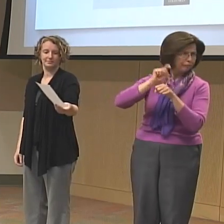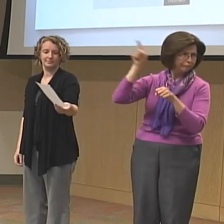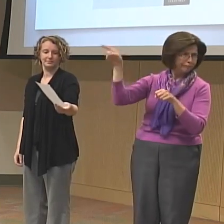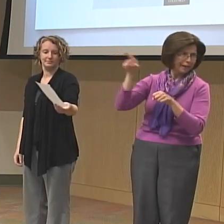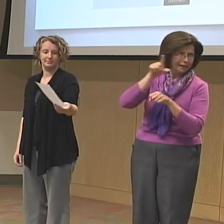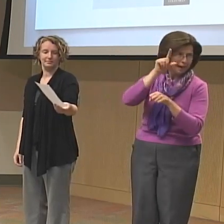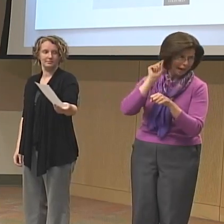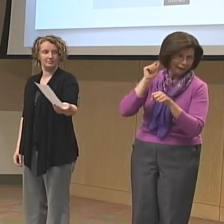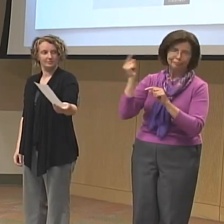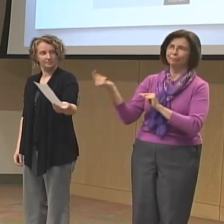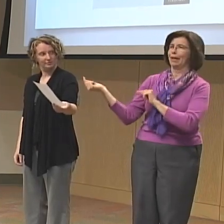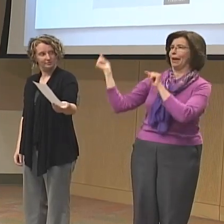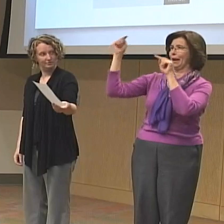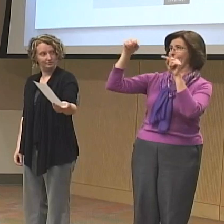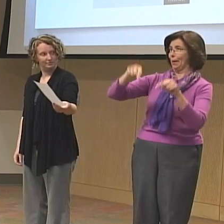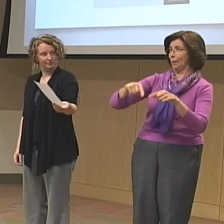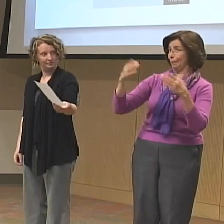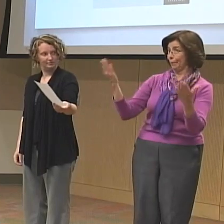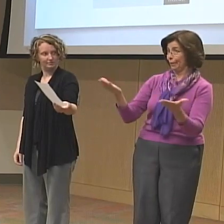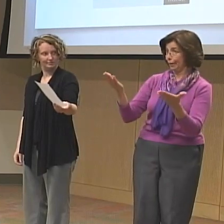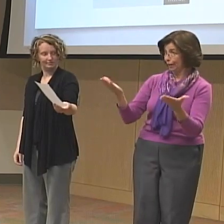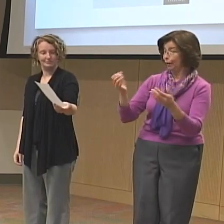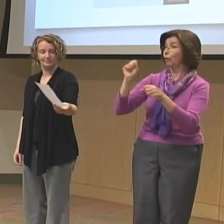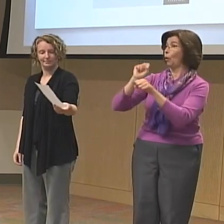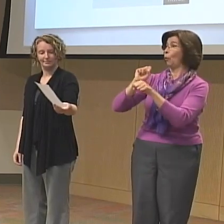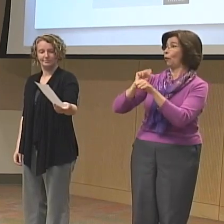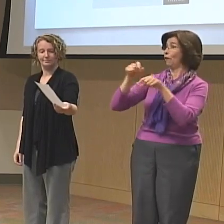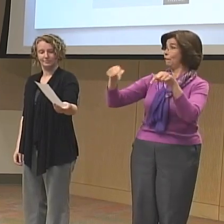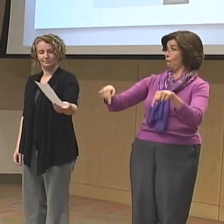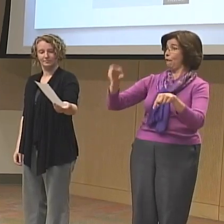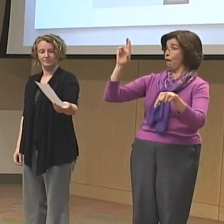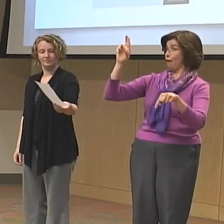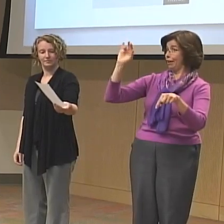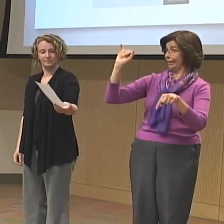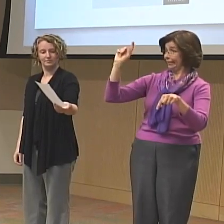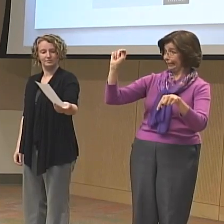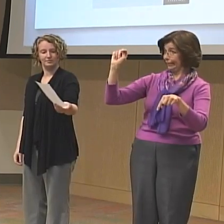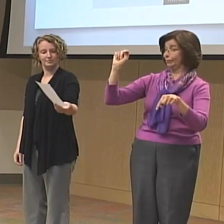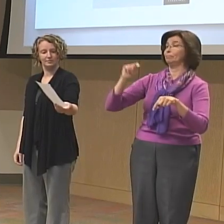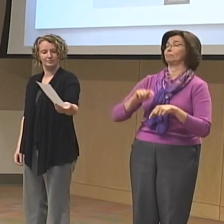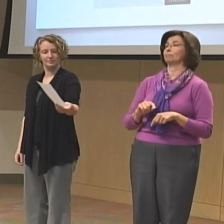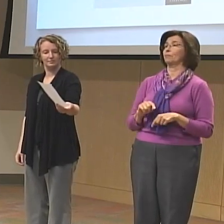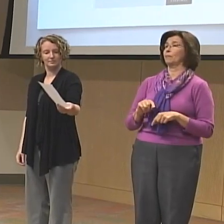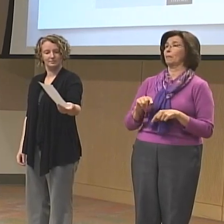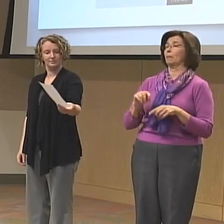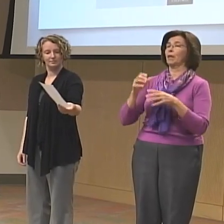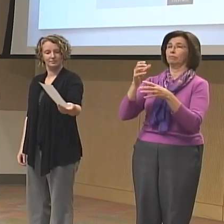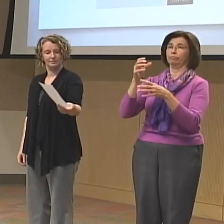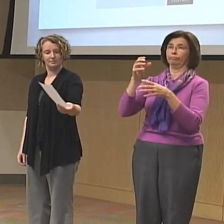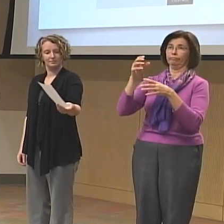He worked there at Gallaudet for a short time, and then he came here, worked here at RIT.